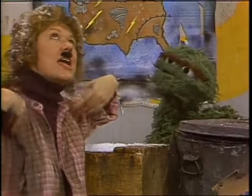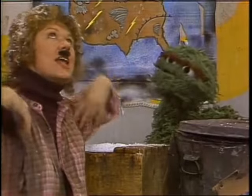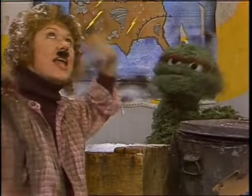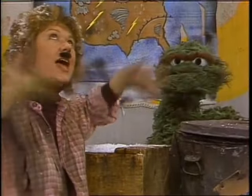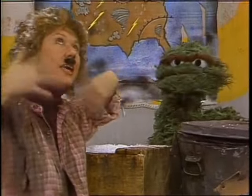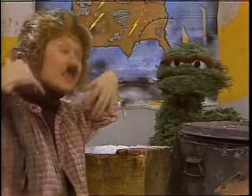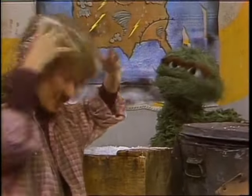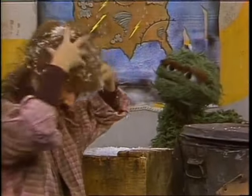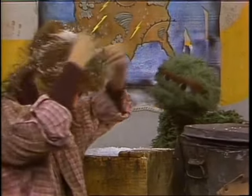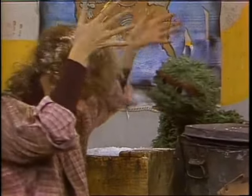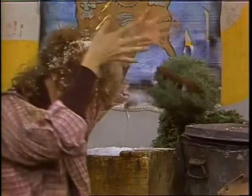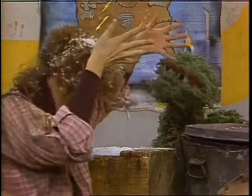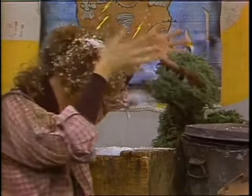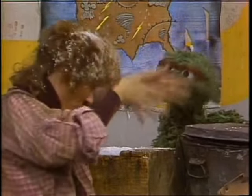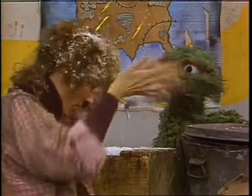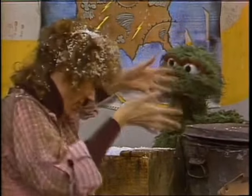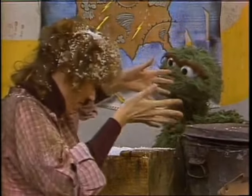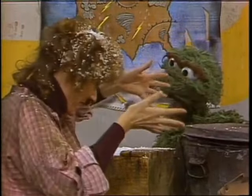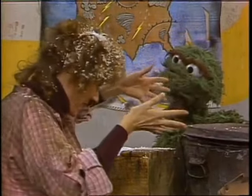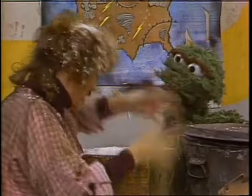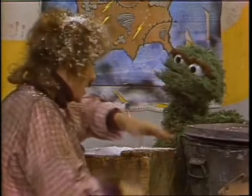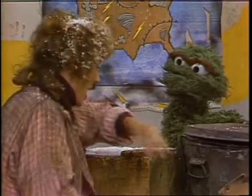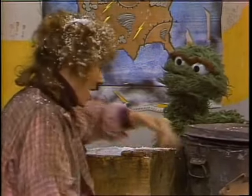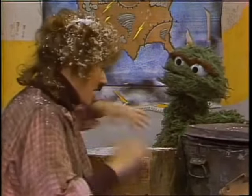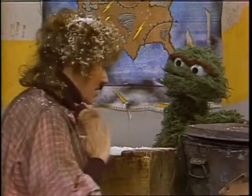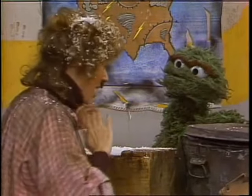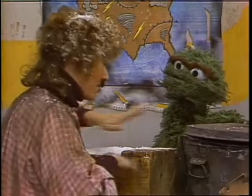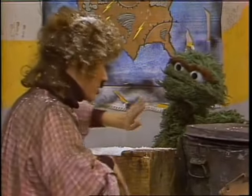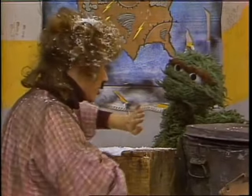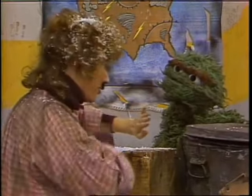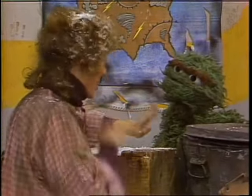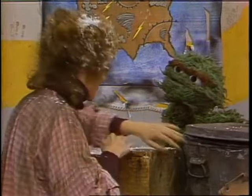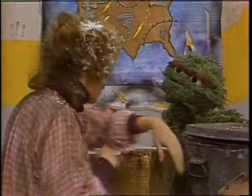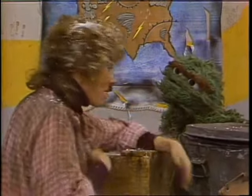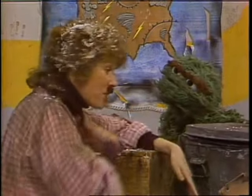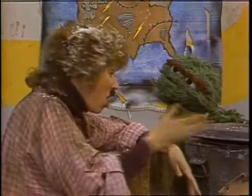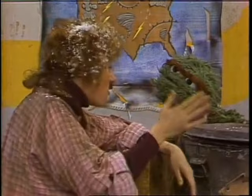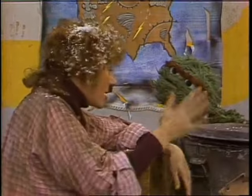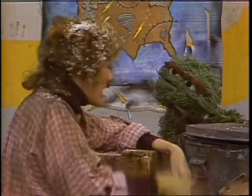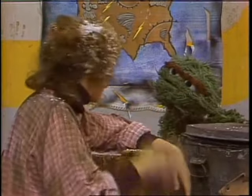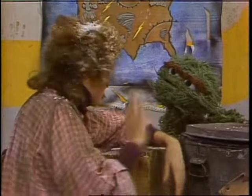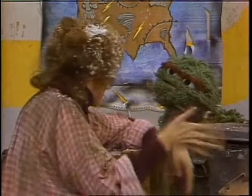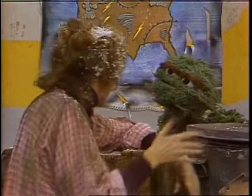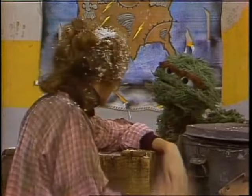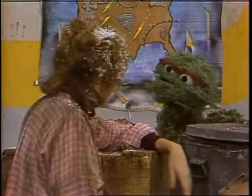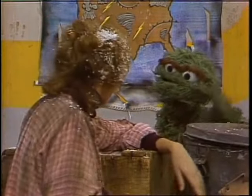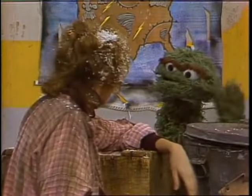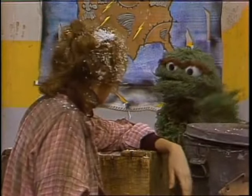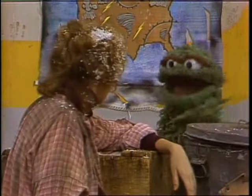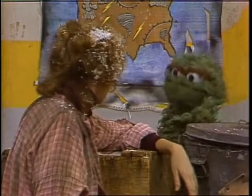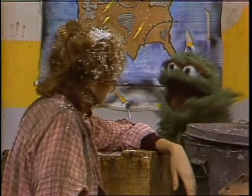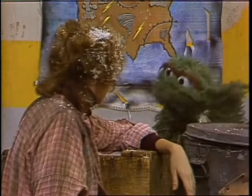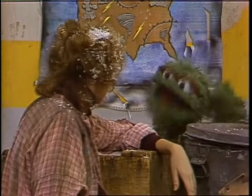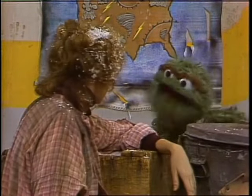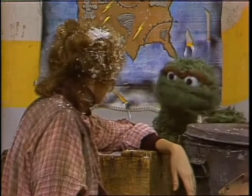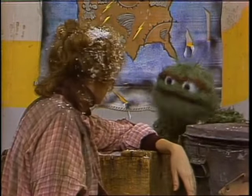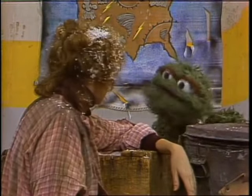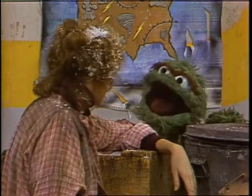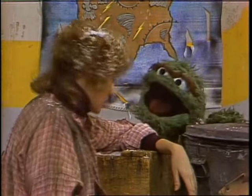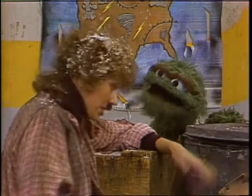and hail and snow fall on me. And I'm just fed up. I'm going. You really hate this job?